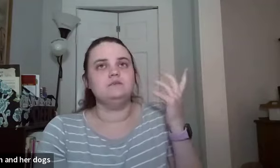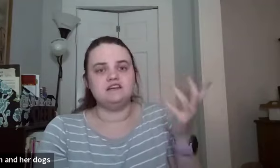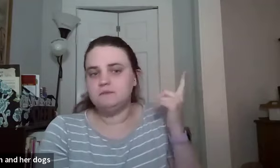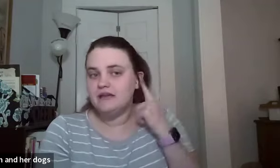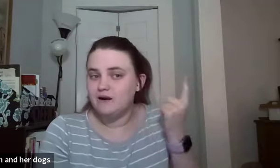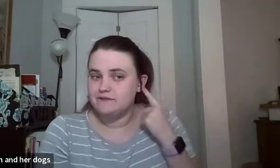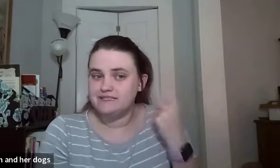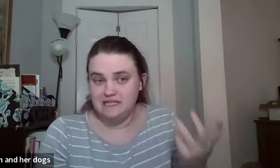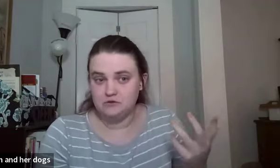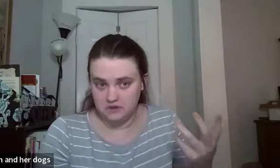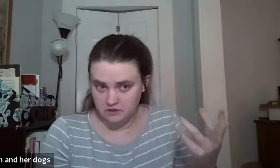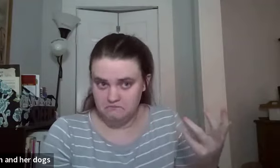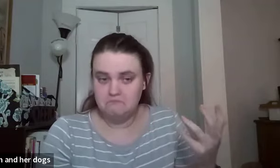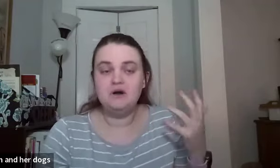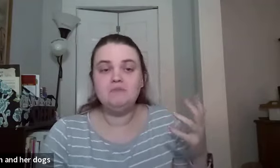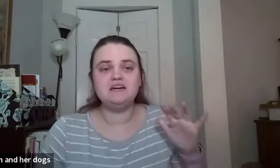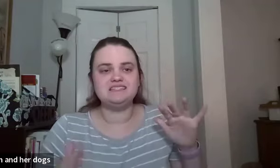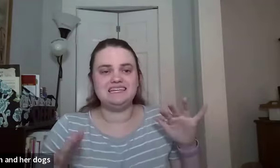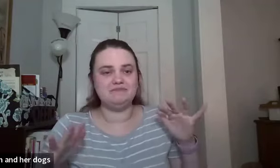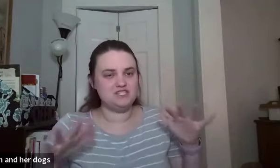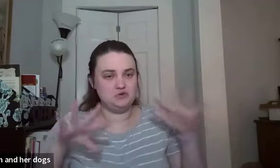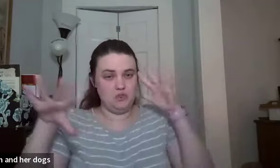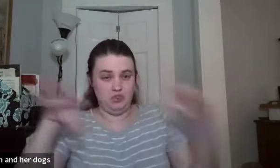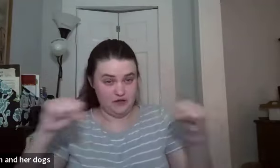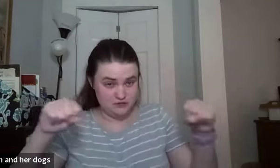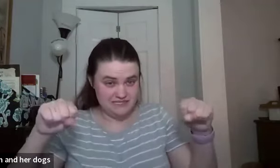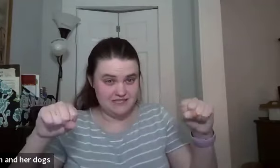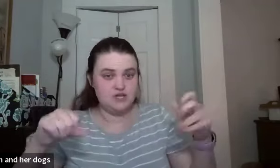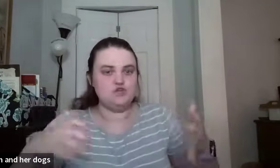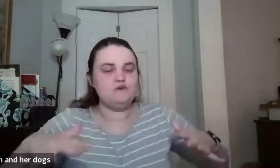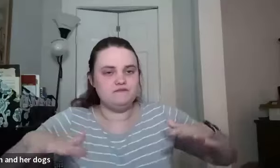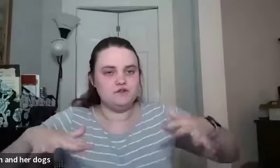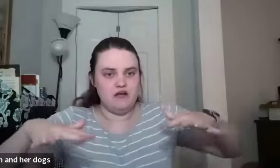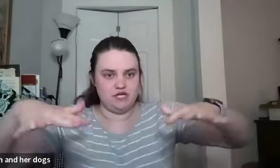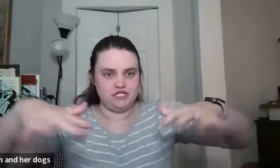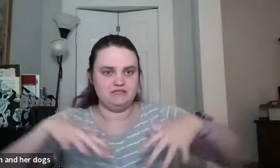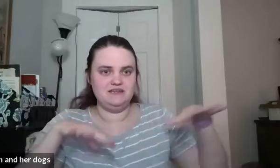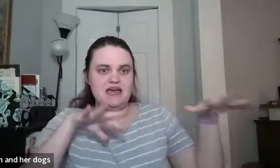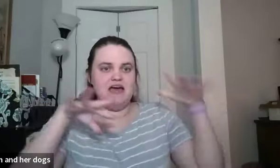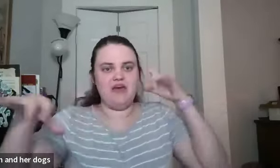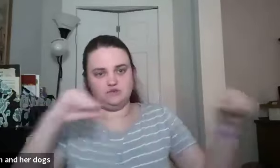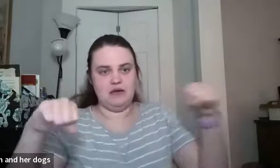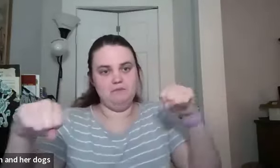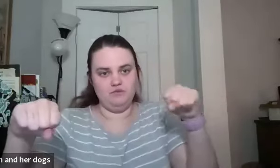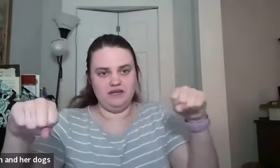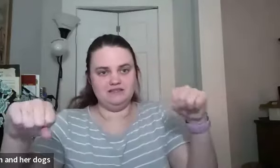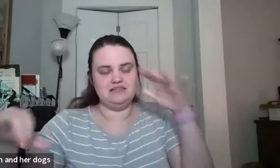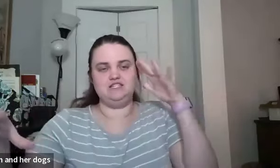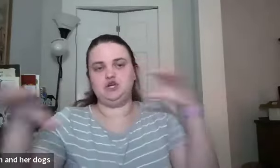deaf people can't obviously hear thunder, but because it can be so thunderous, you can feel the vibrations. And that's what that movement is to show that